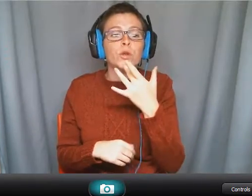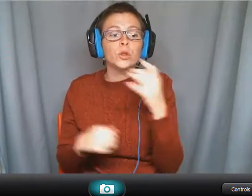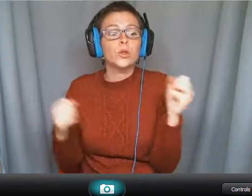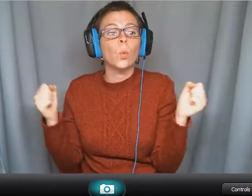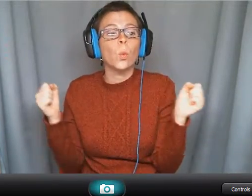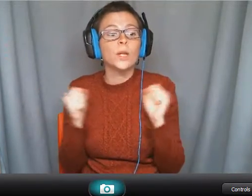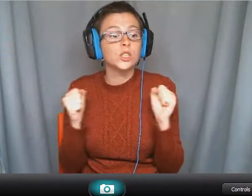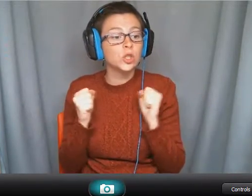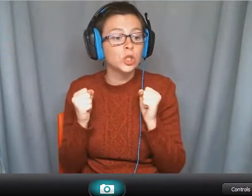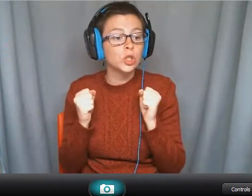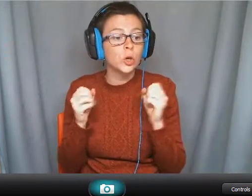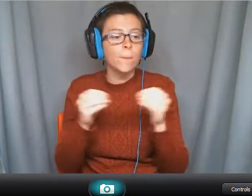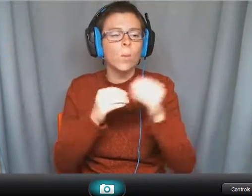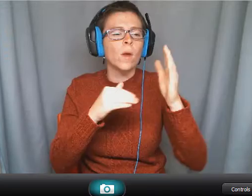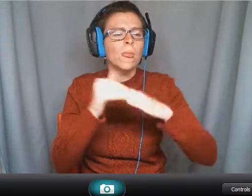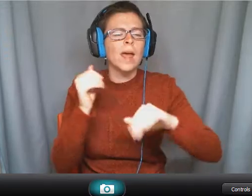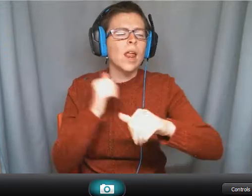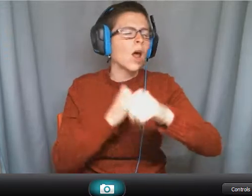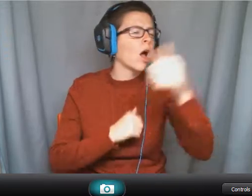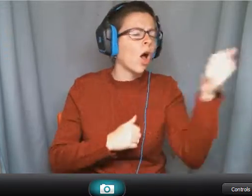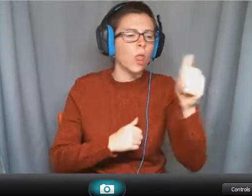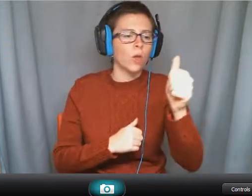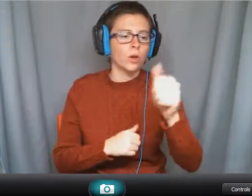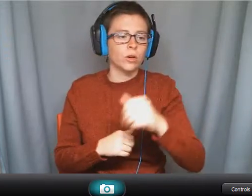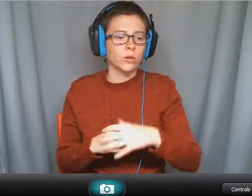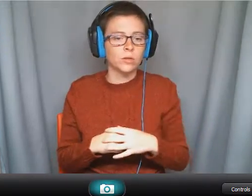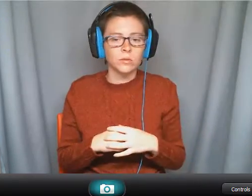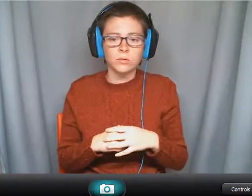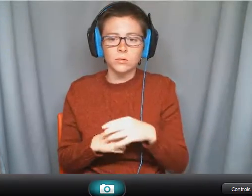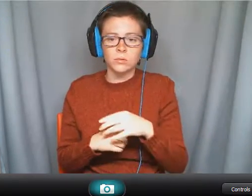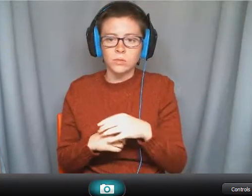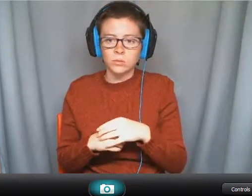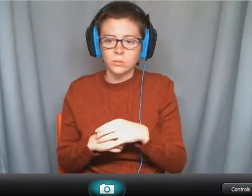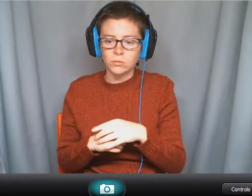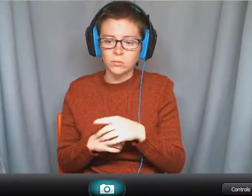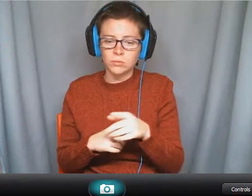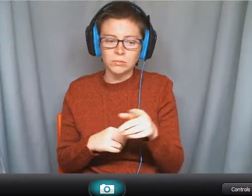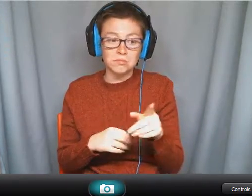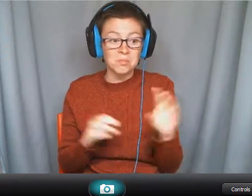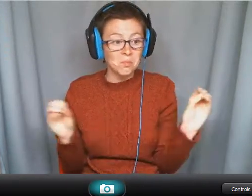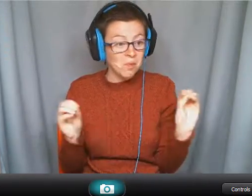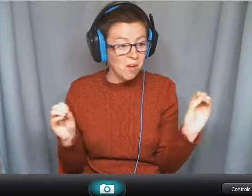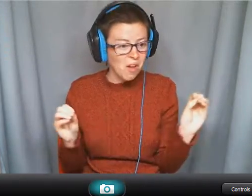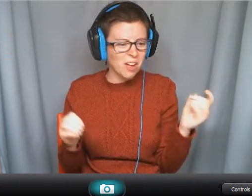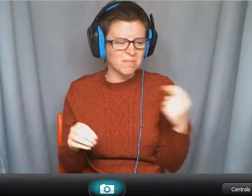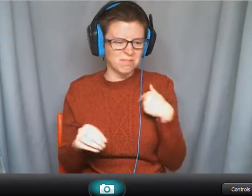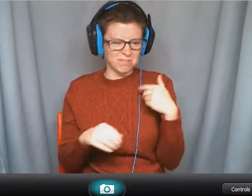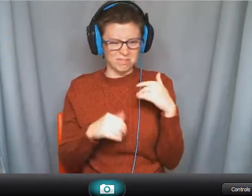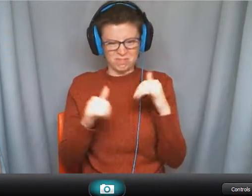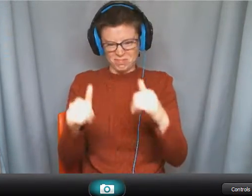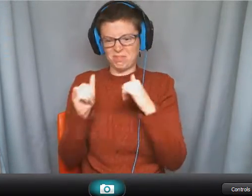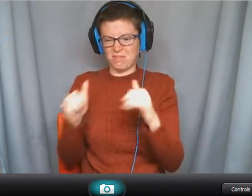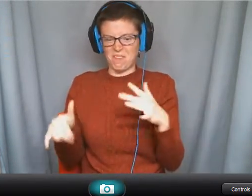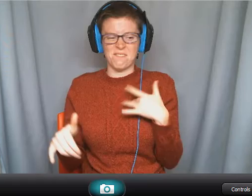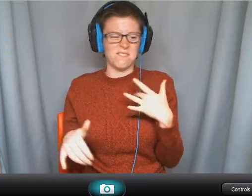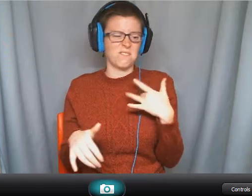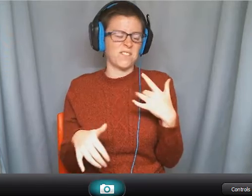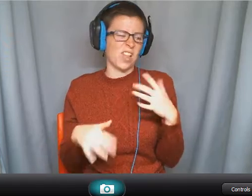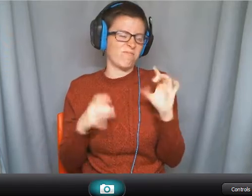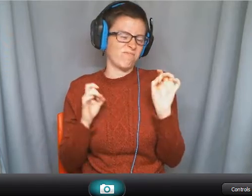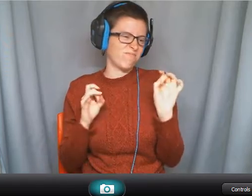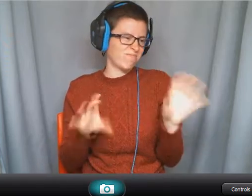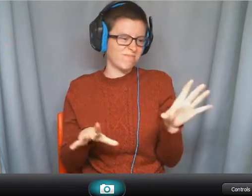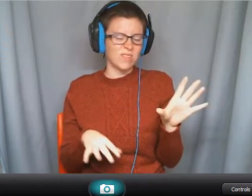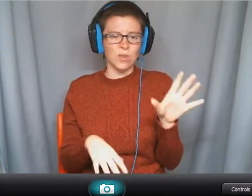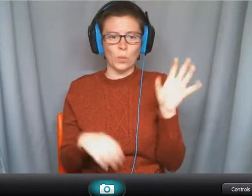I agree. Thumbs down to winter. I don't like winter either. It's cold. I don't like it. Let's see. After